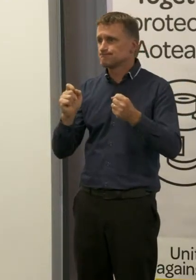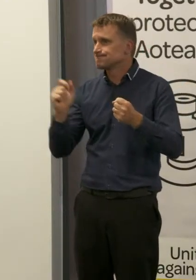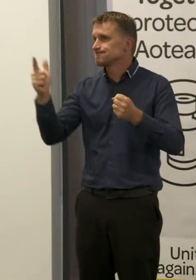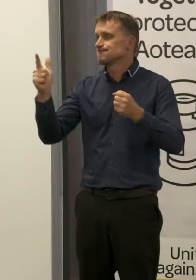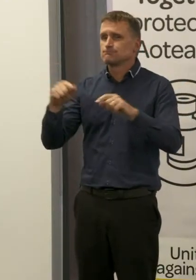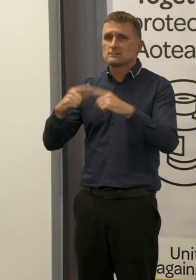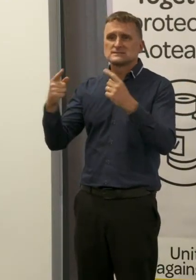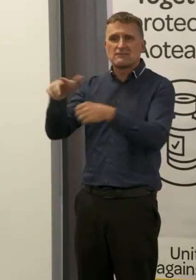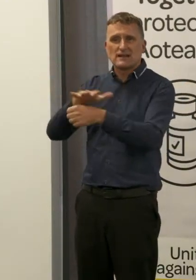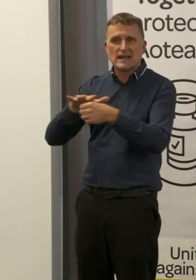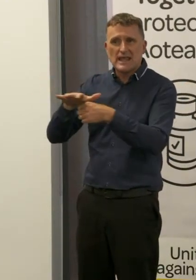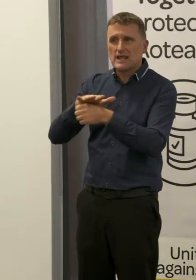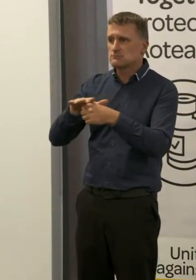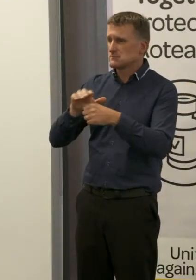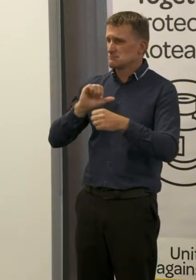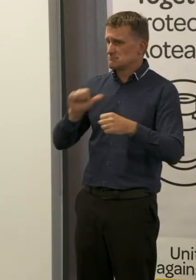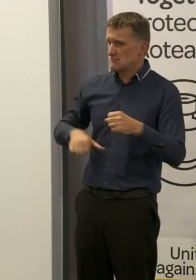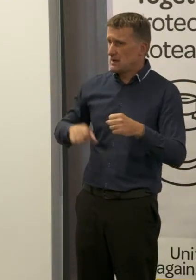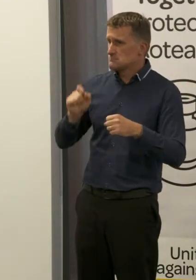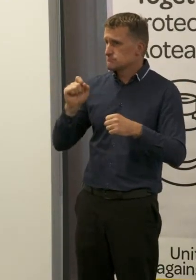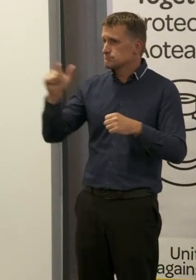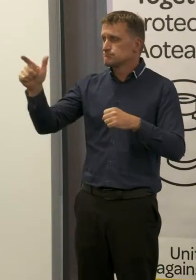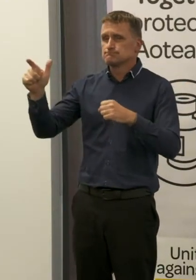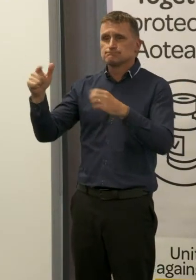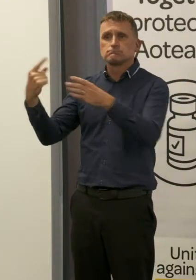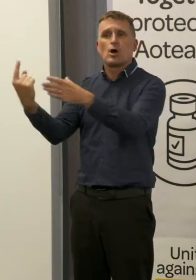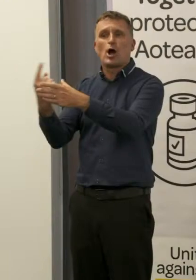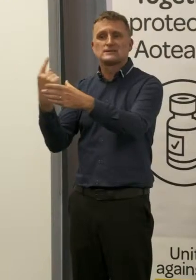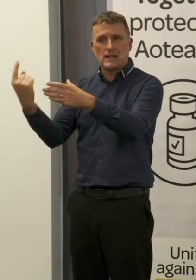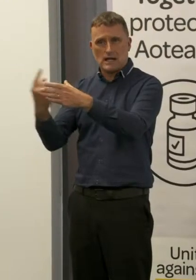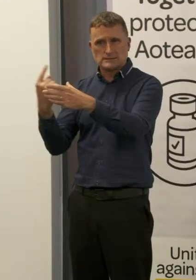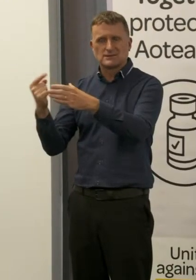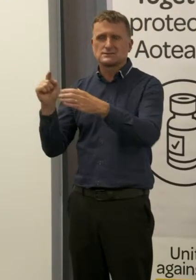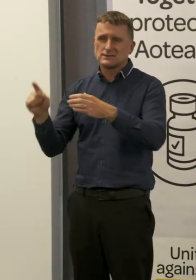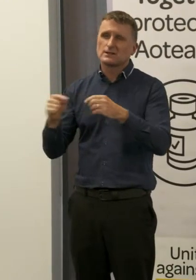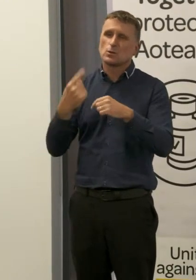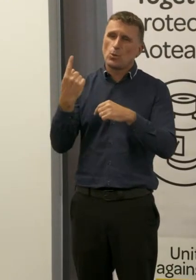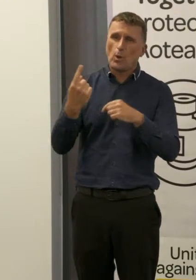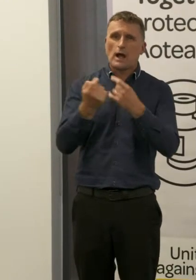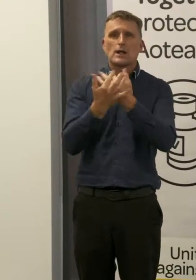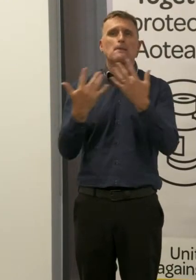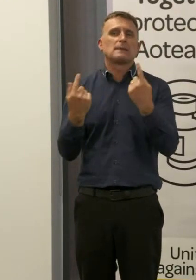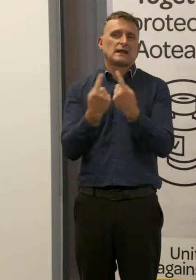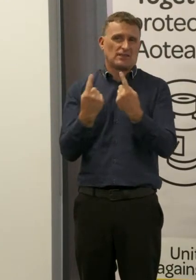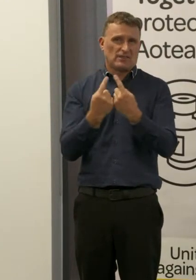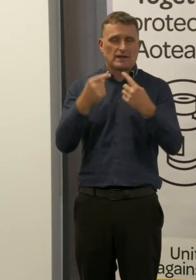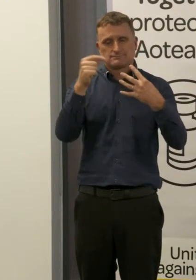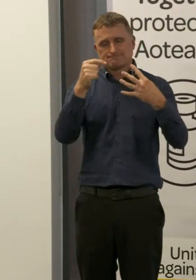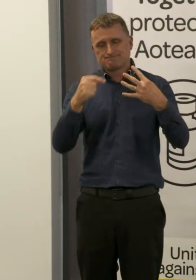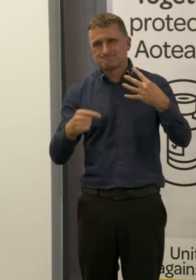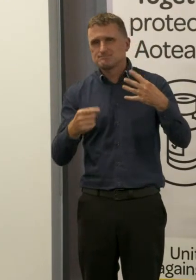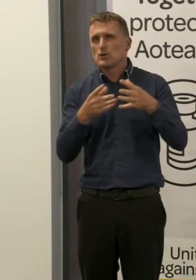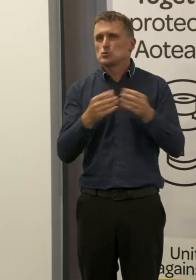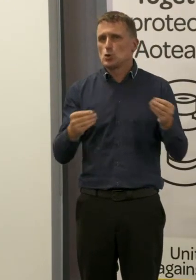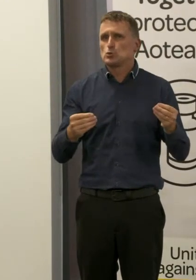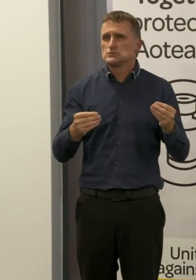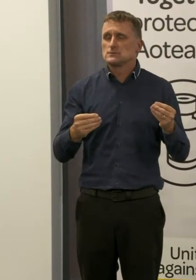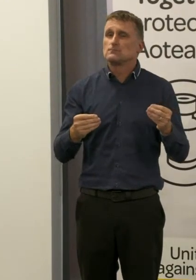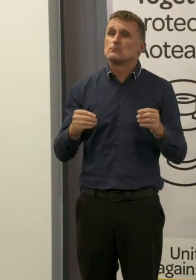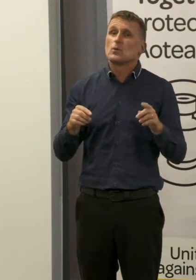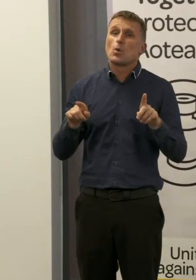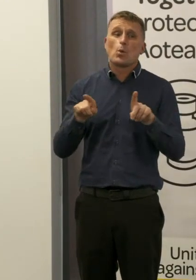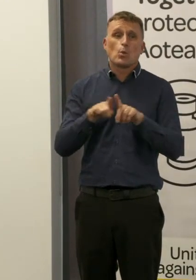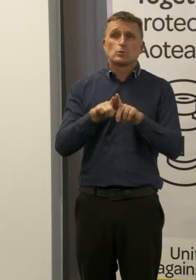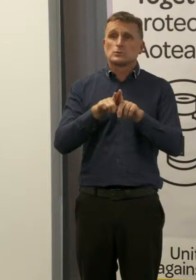different places, including remote places. But they're just a part of the solution. As Viv said, there are, and in fact, all our DHBs already have had